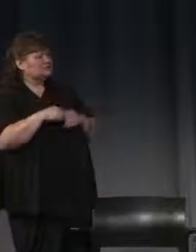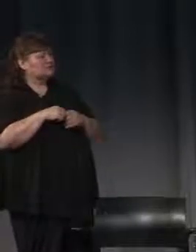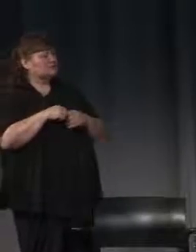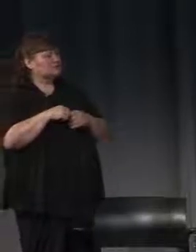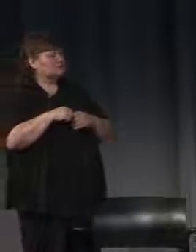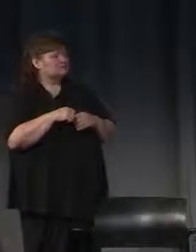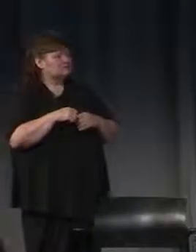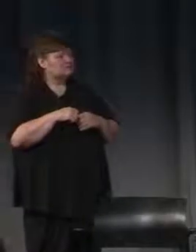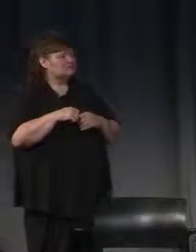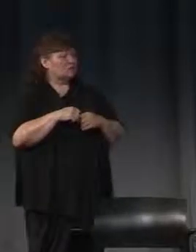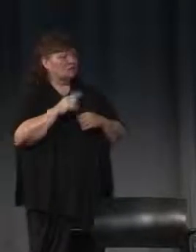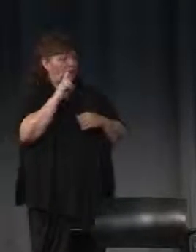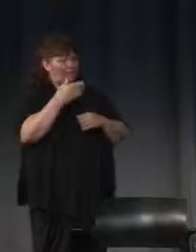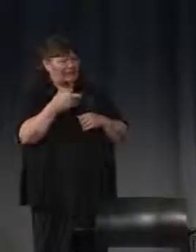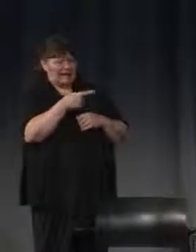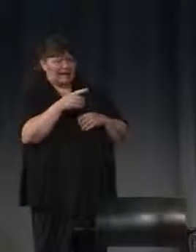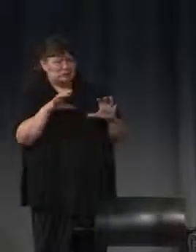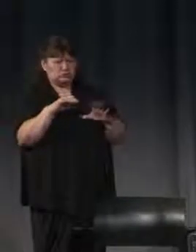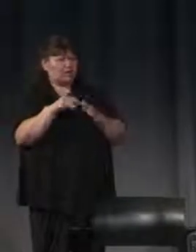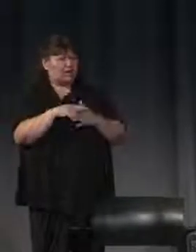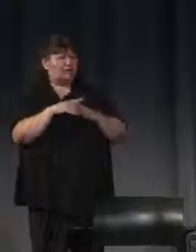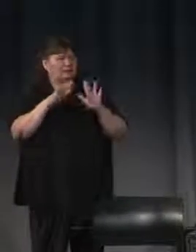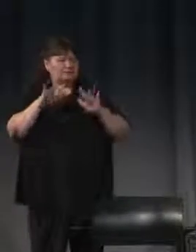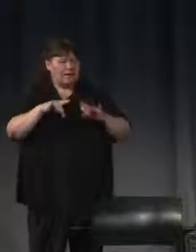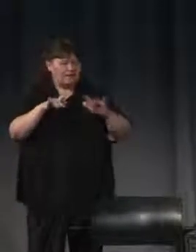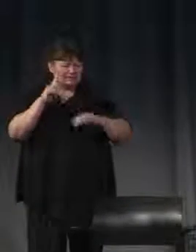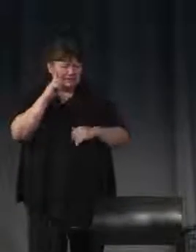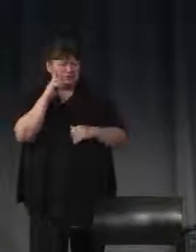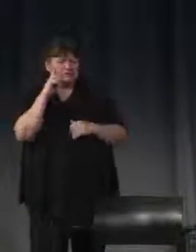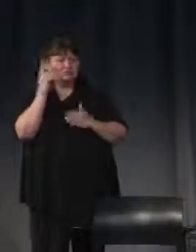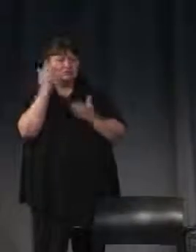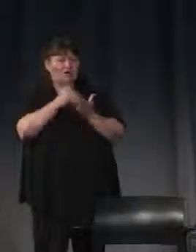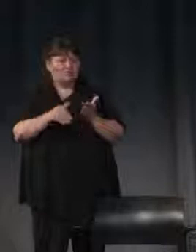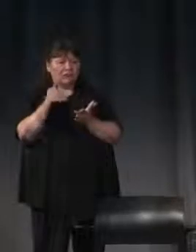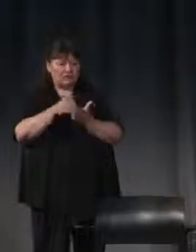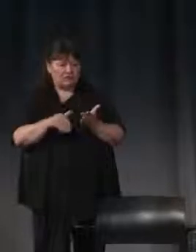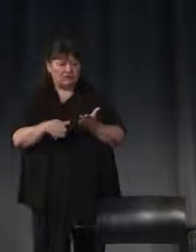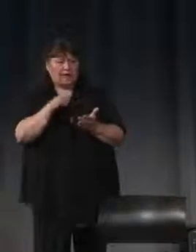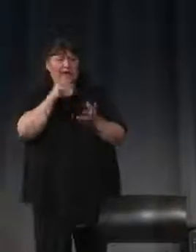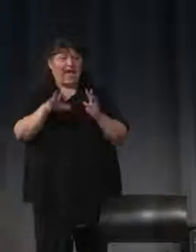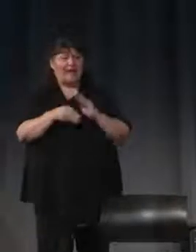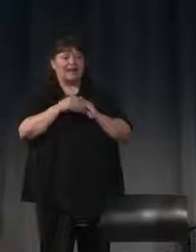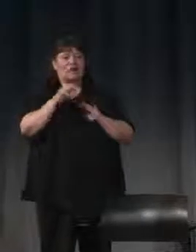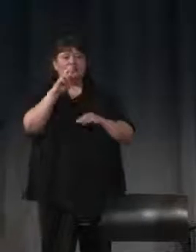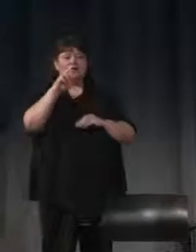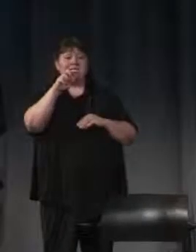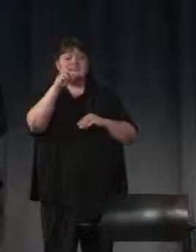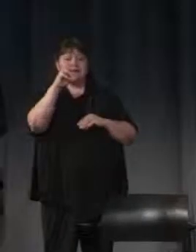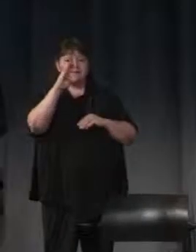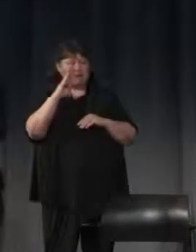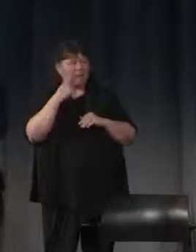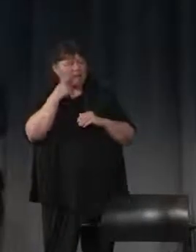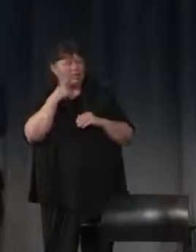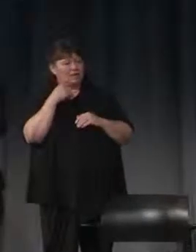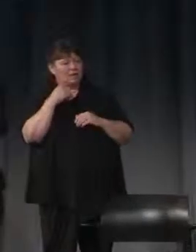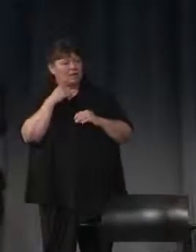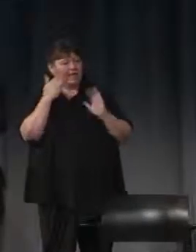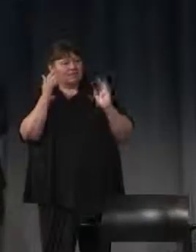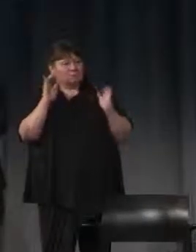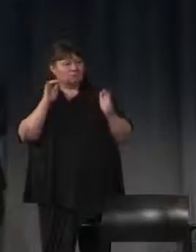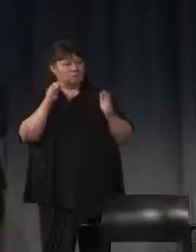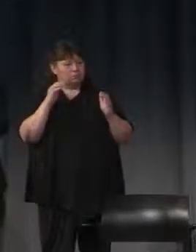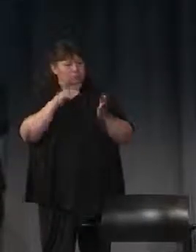That one of the things he gets to do by taking sounds, by playing them backwards, by adding reverberation to them, is allow us to explore the relationship between things